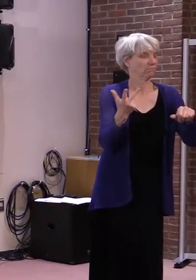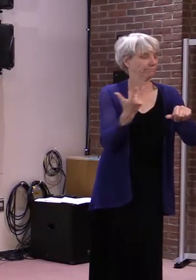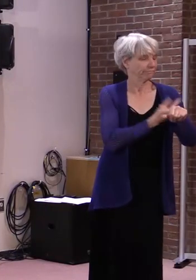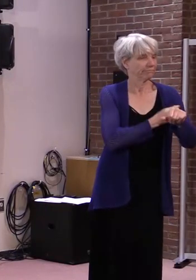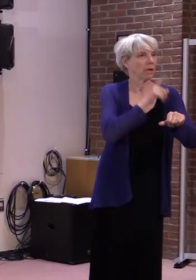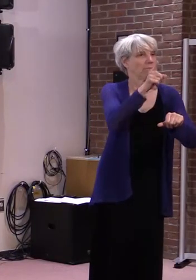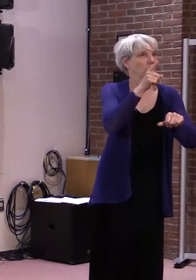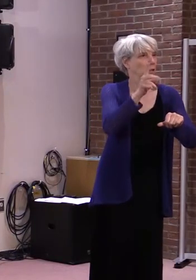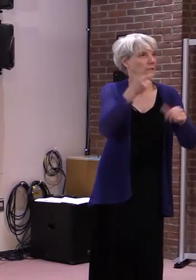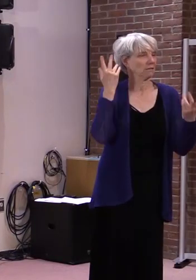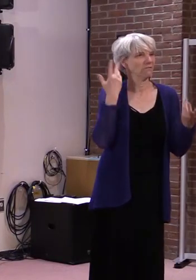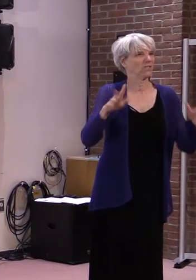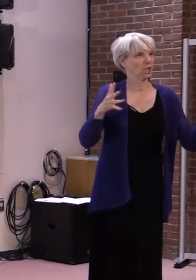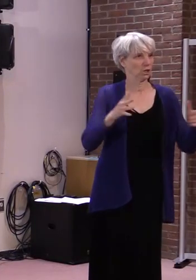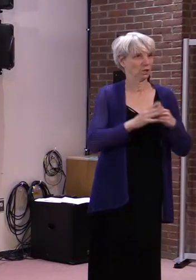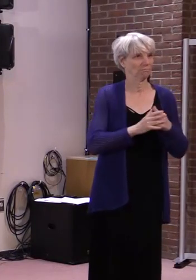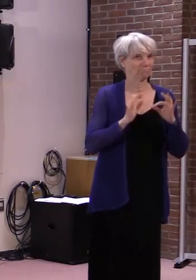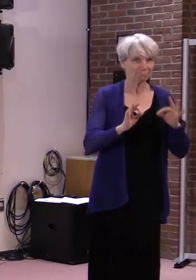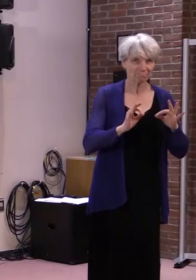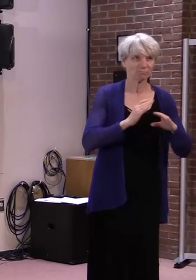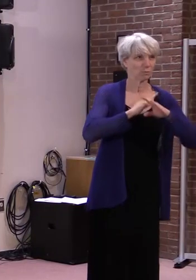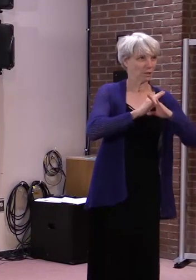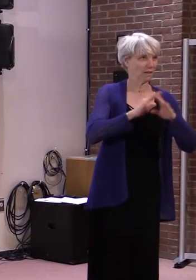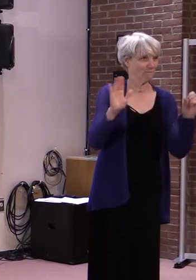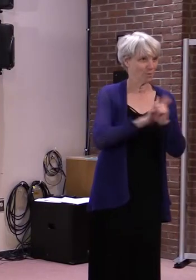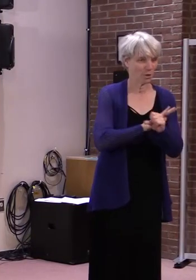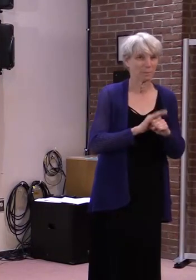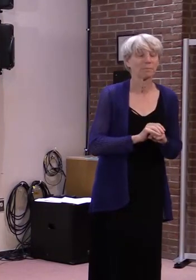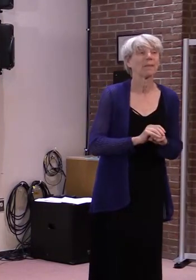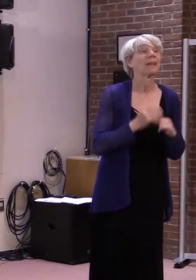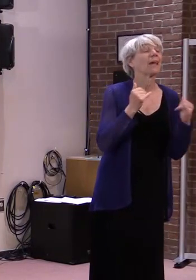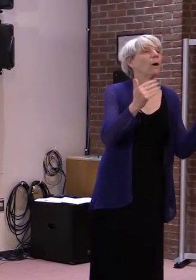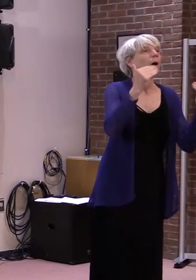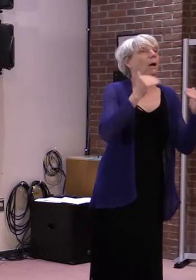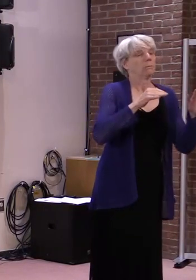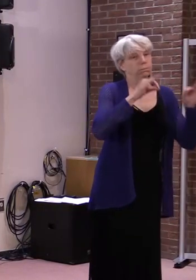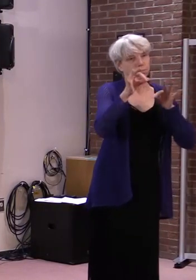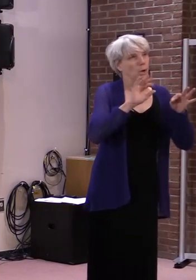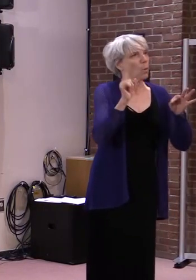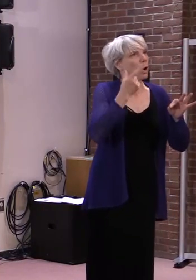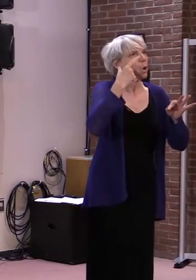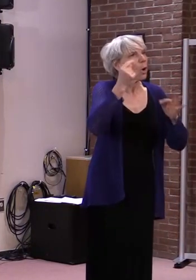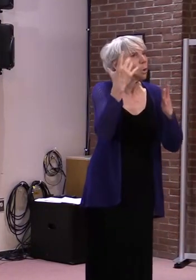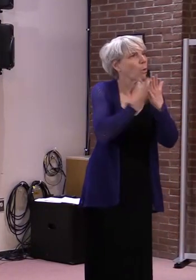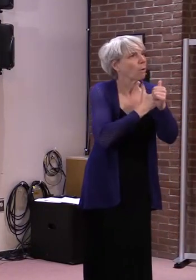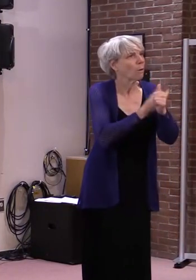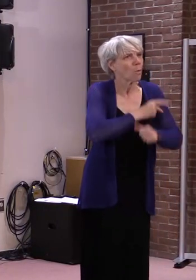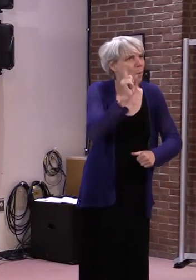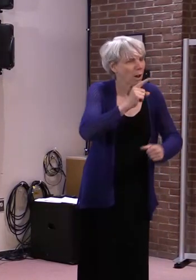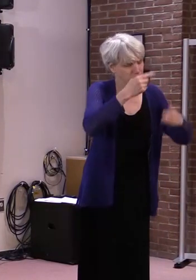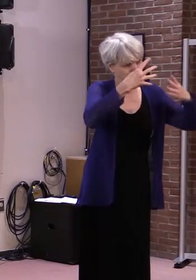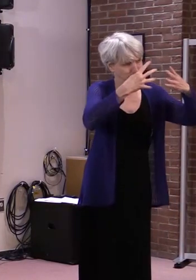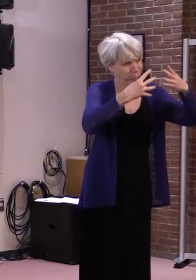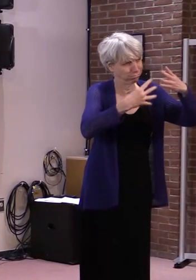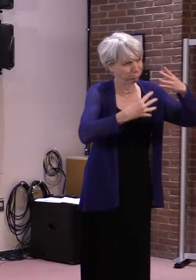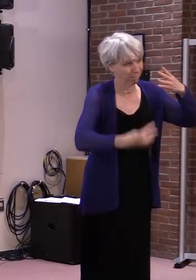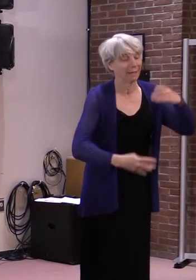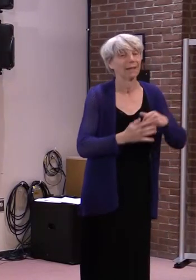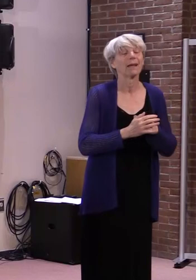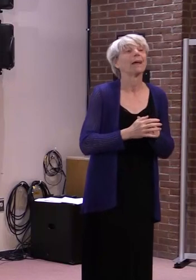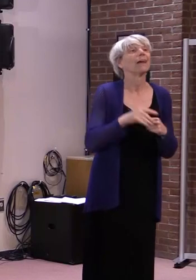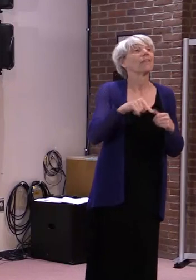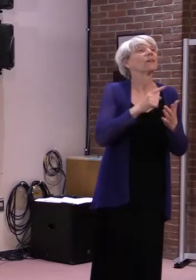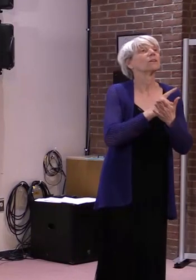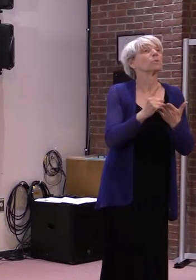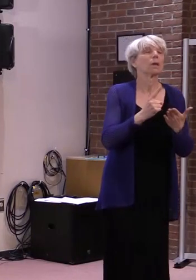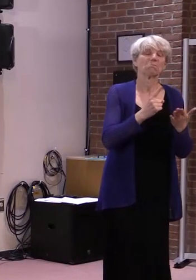this state. Let's move on to the many convenient opportunities to get vaccinated. I'll announce this week pop-ups